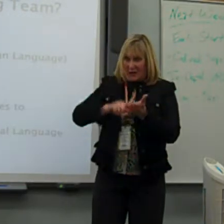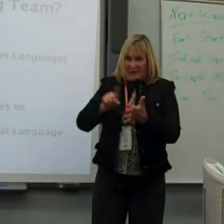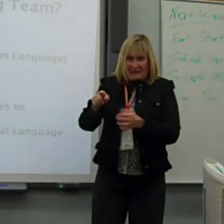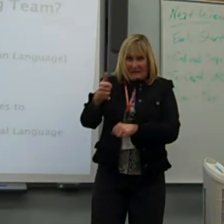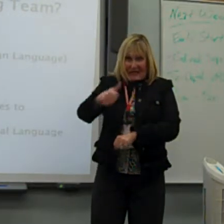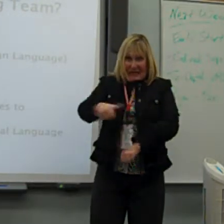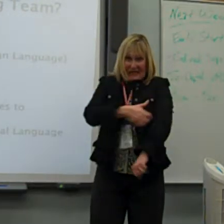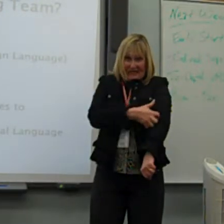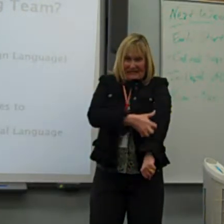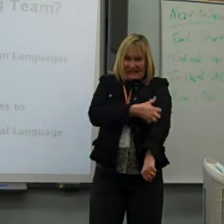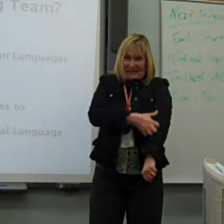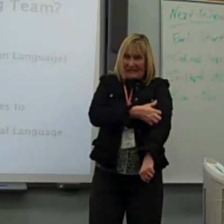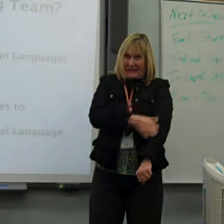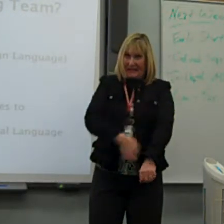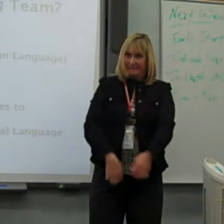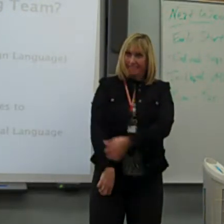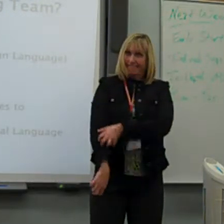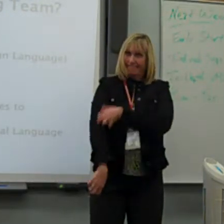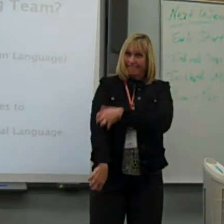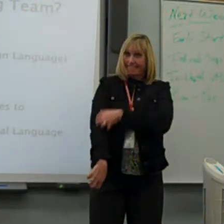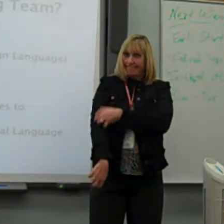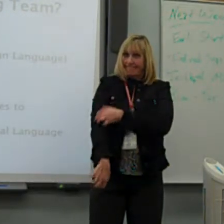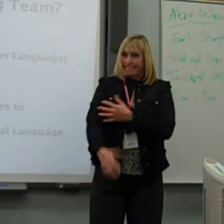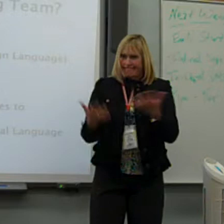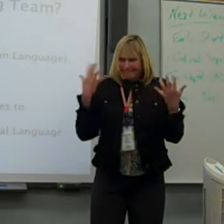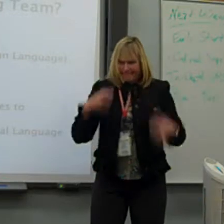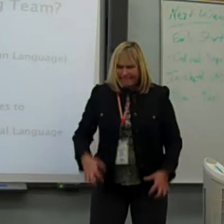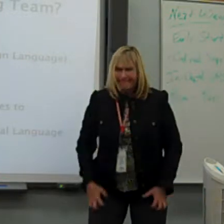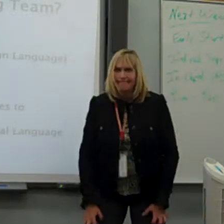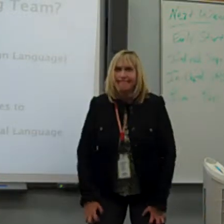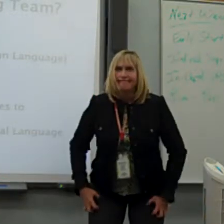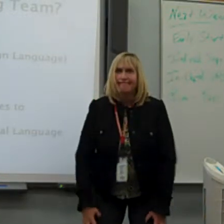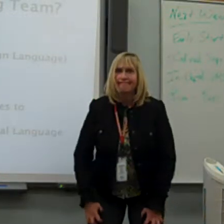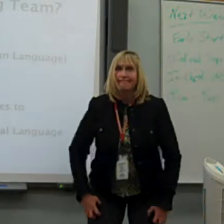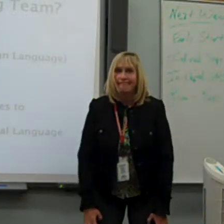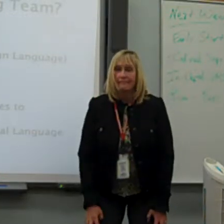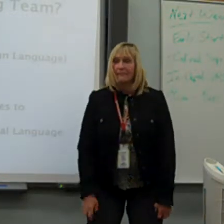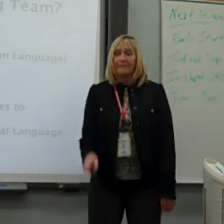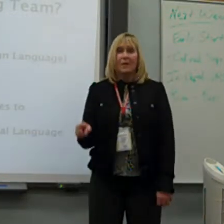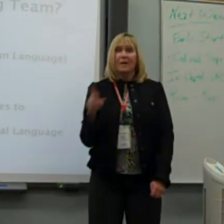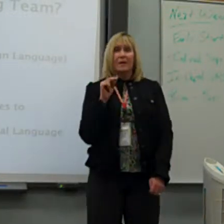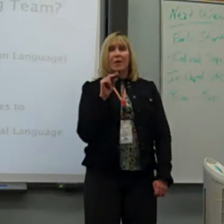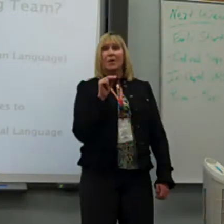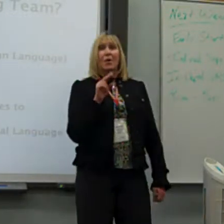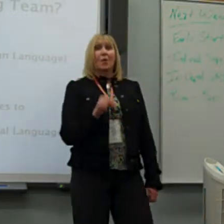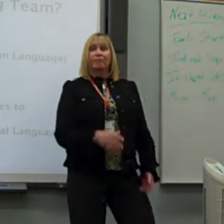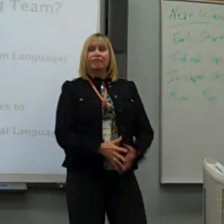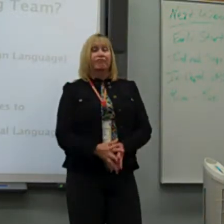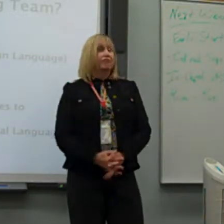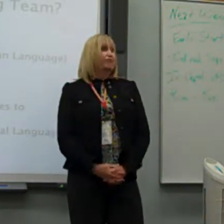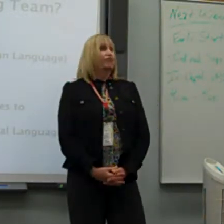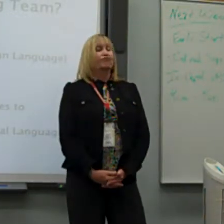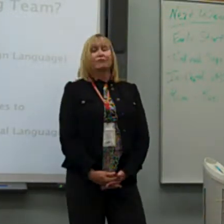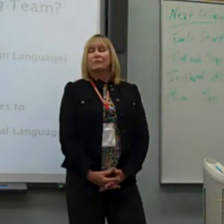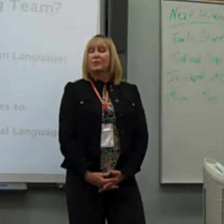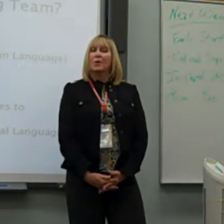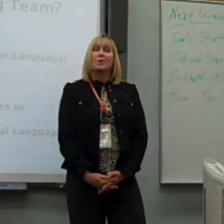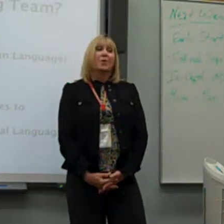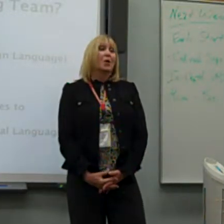her, did you notice any, itching feelings? Maybe on your legs, arms, anywhere on your body? She denied it. She said